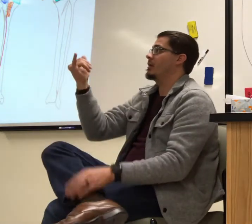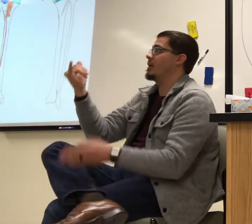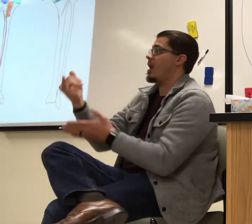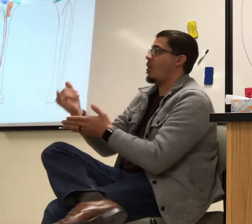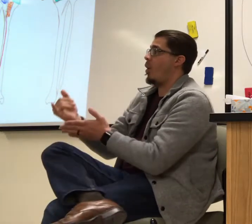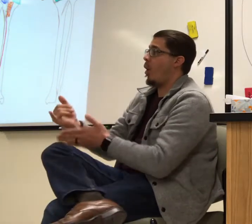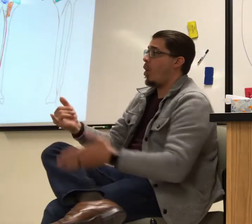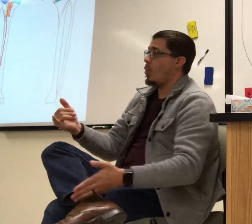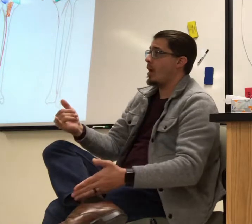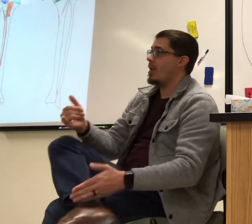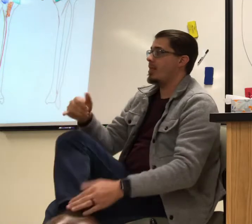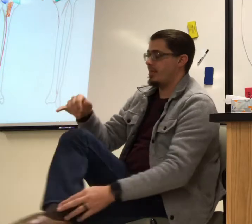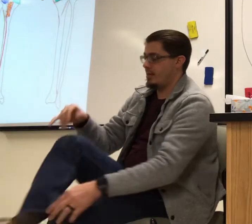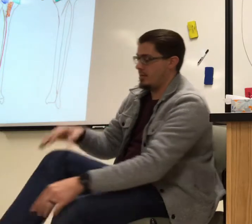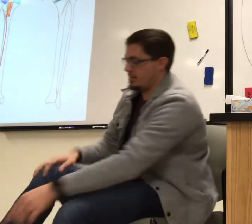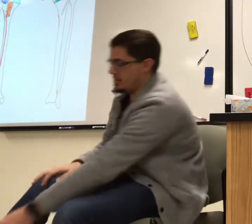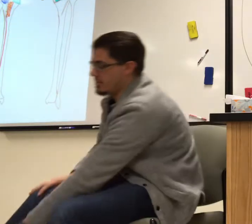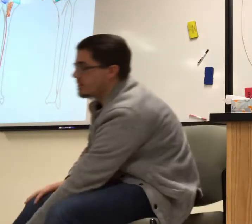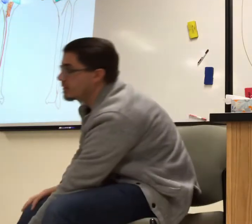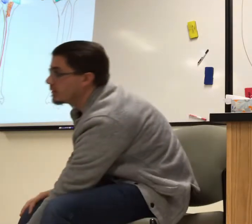It's your inside ankle bump.